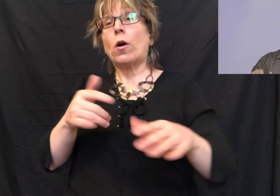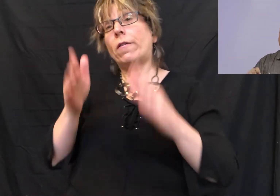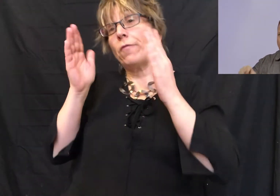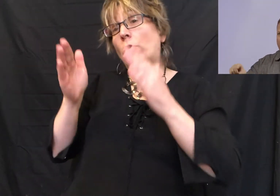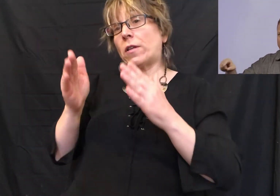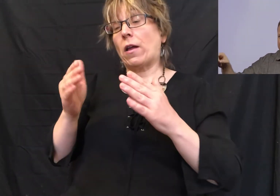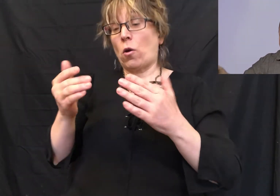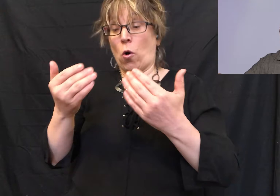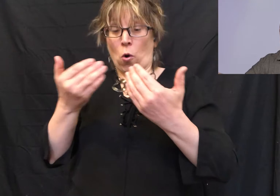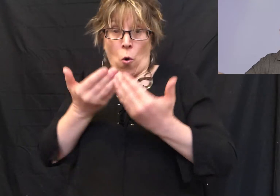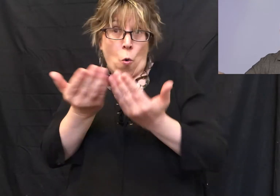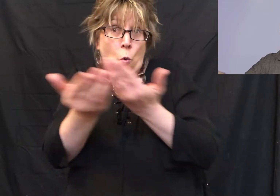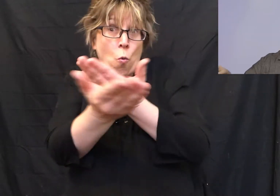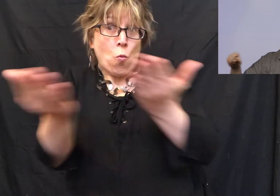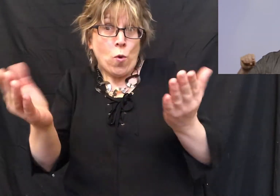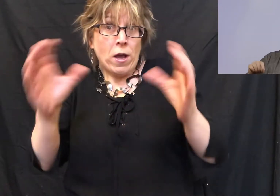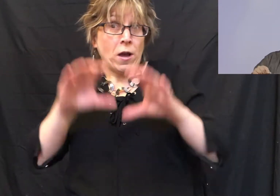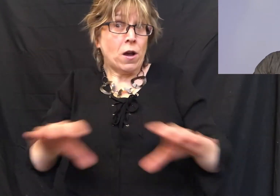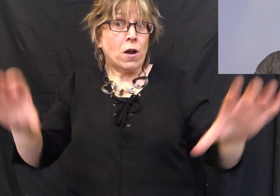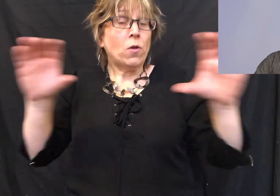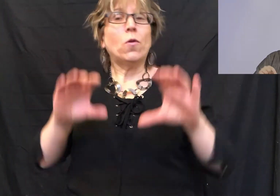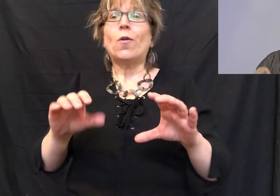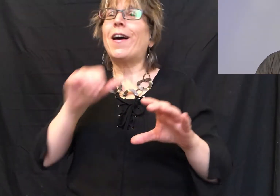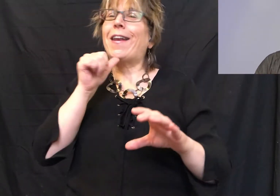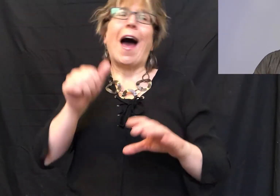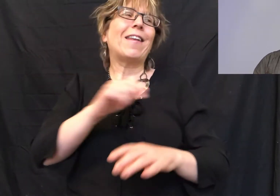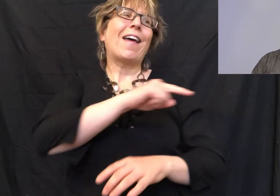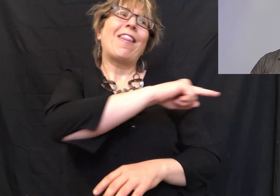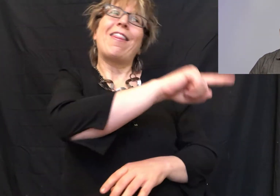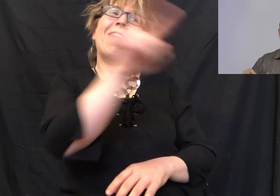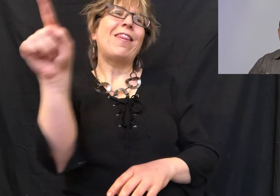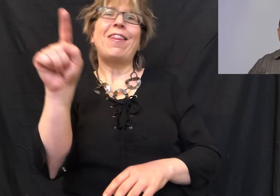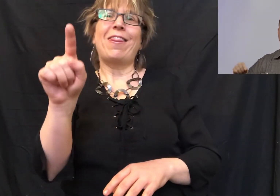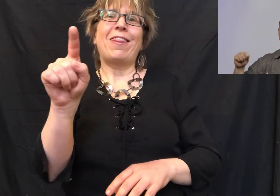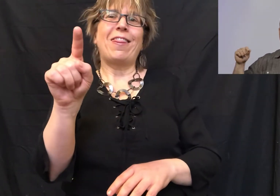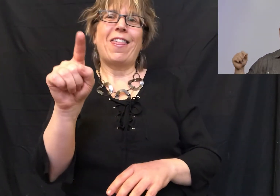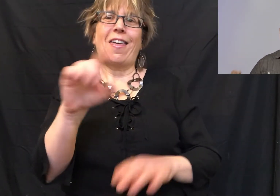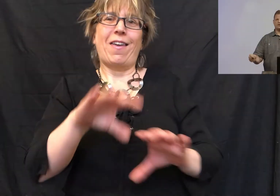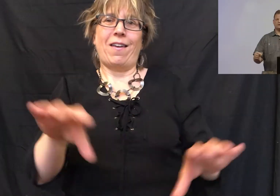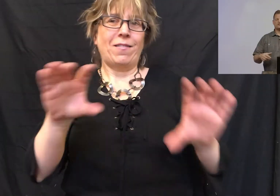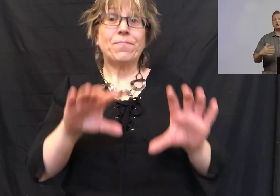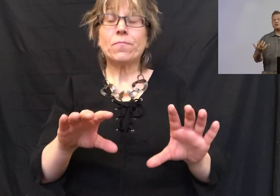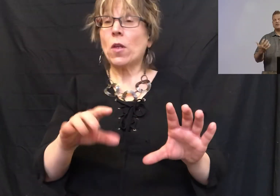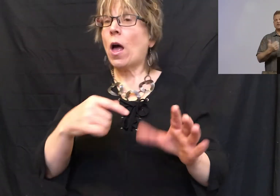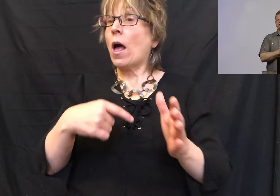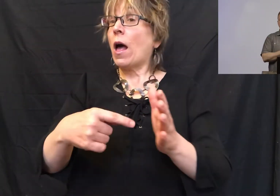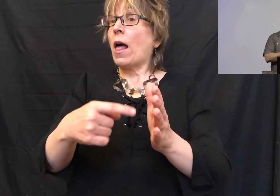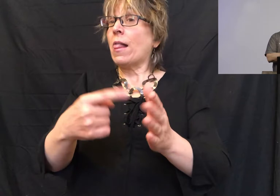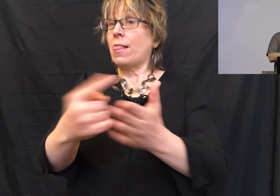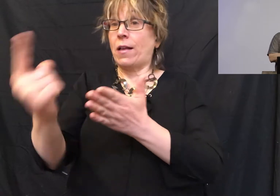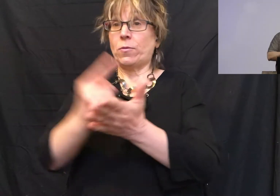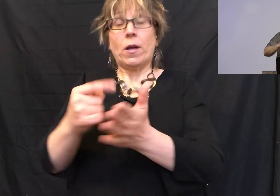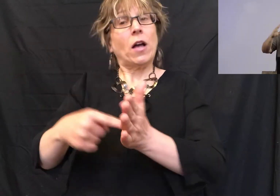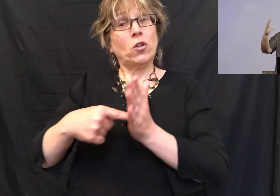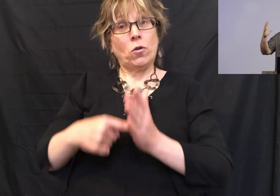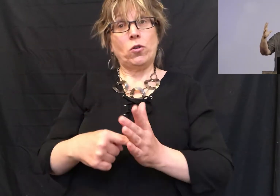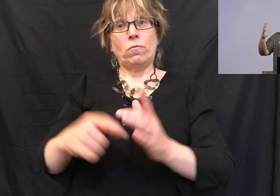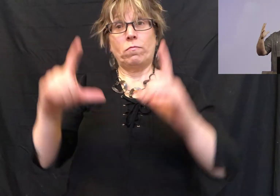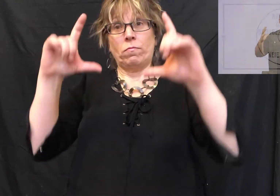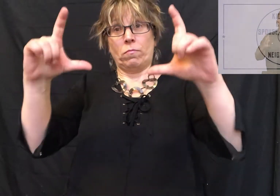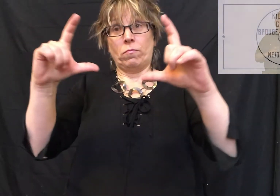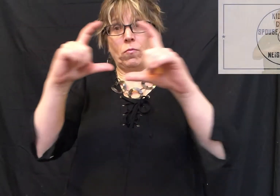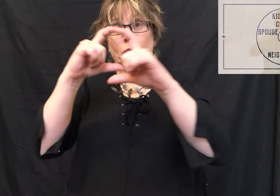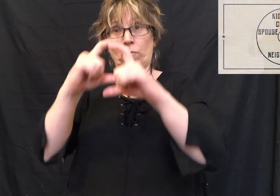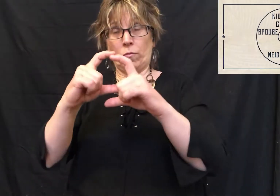do, not what they do. We're going to focus on what we can do, not what they do. And I showed you this illustration last week, these 2